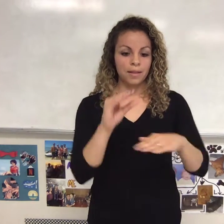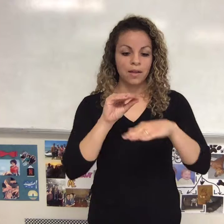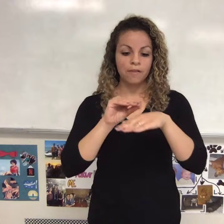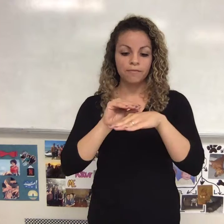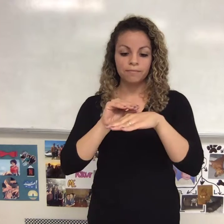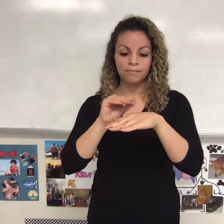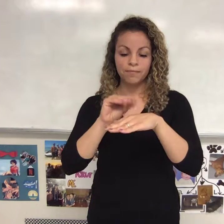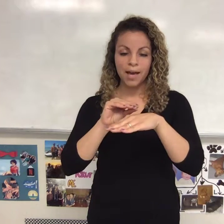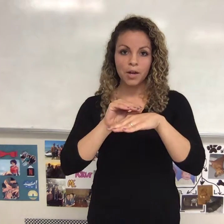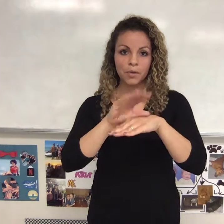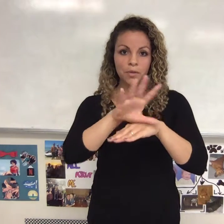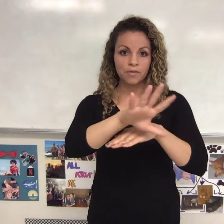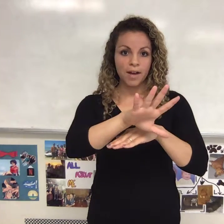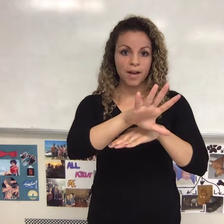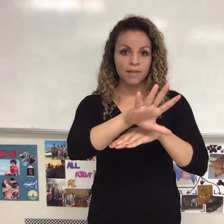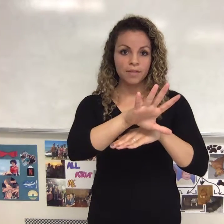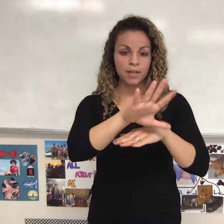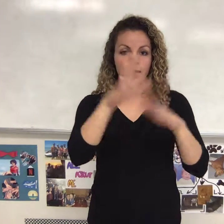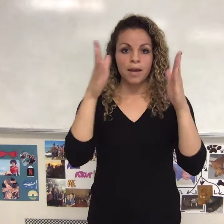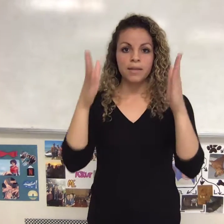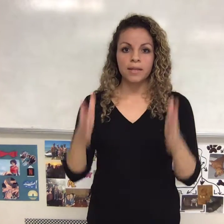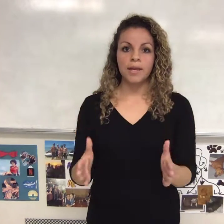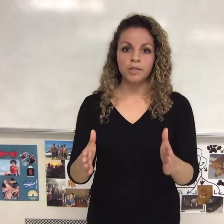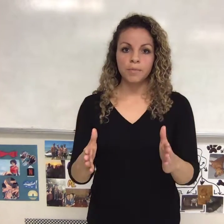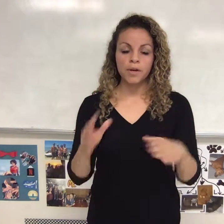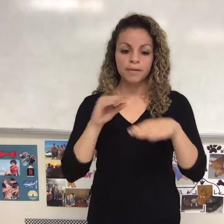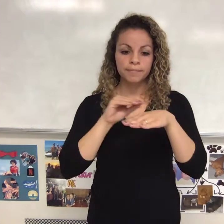a flat O to a 5, and then the agent marker.